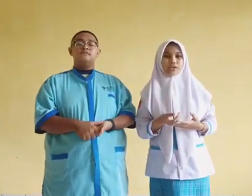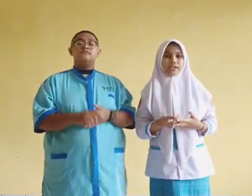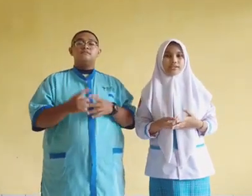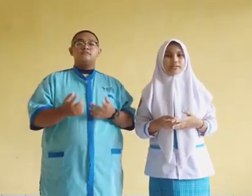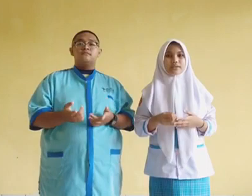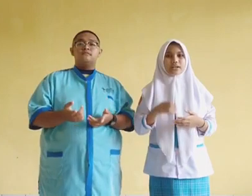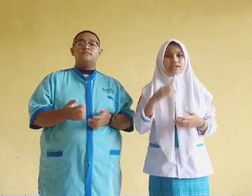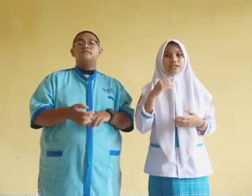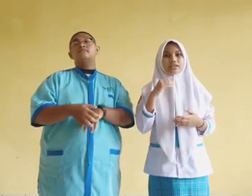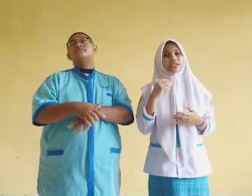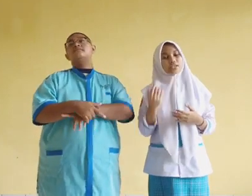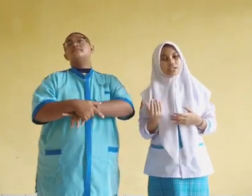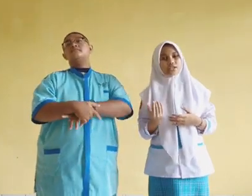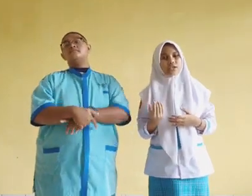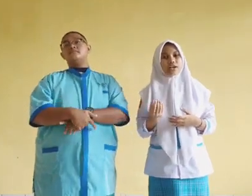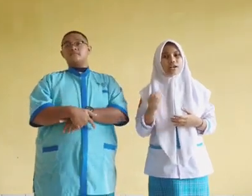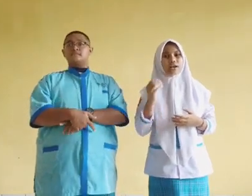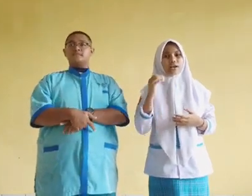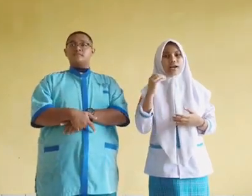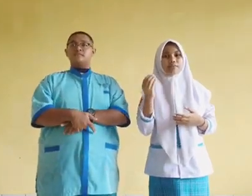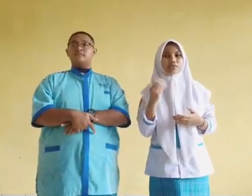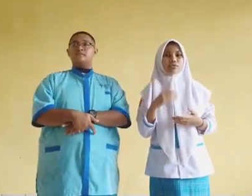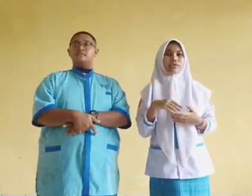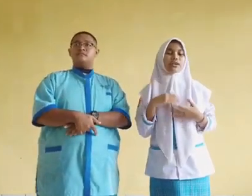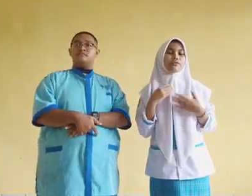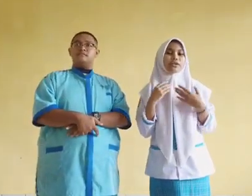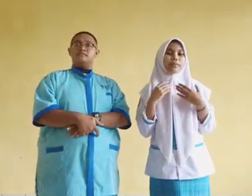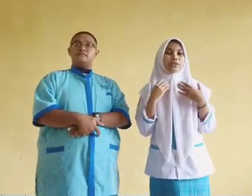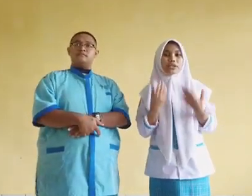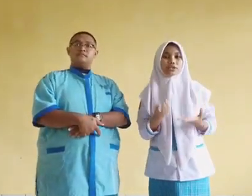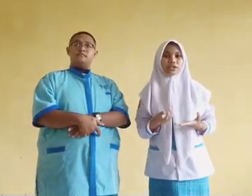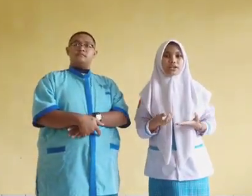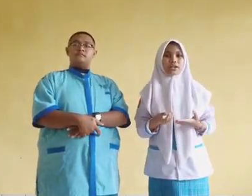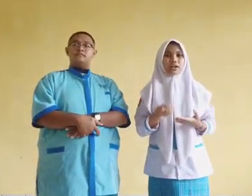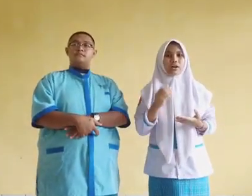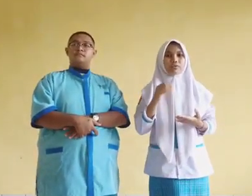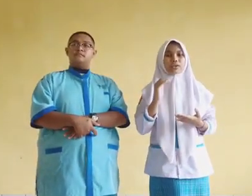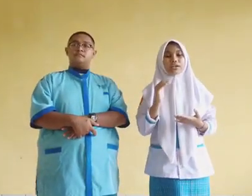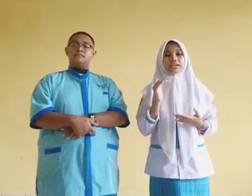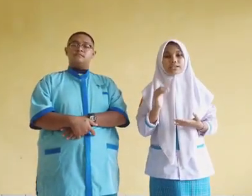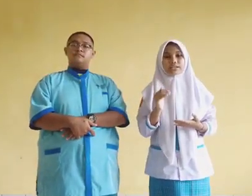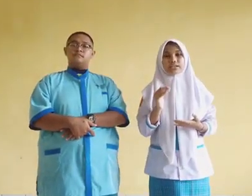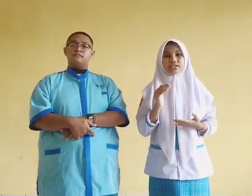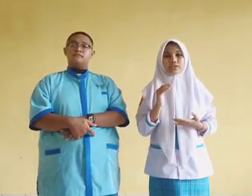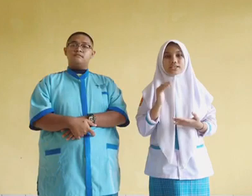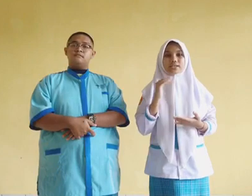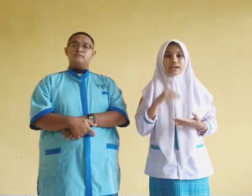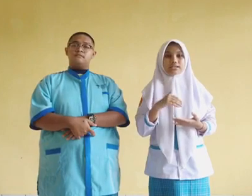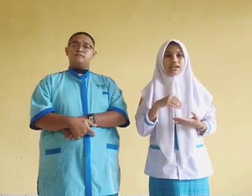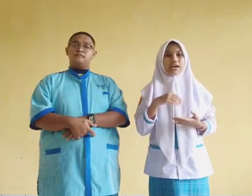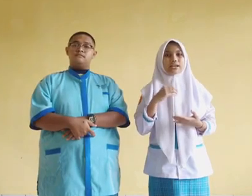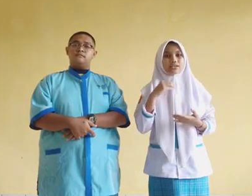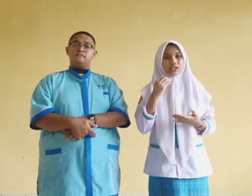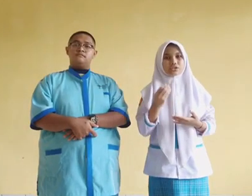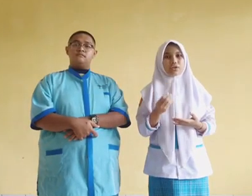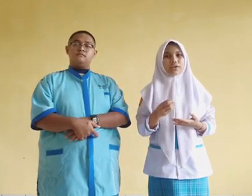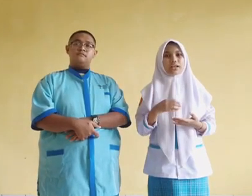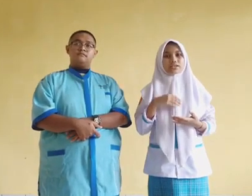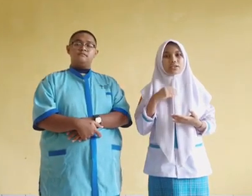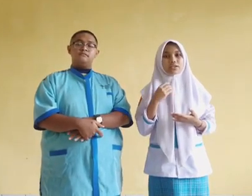microorganisms. The research aims to find out the potential of water hyacinths in the rice husk as source of electric